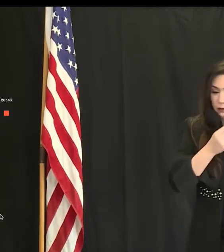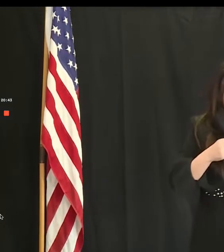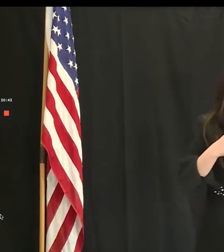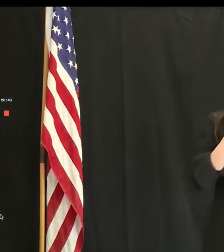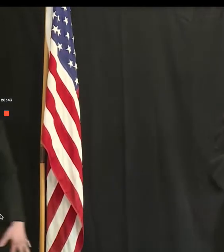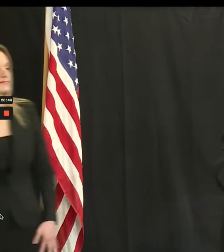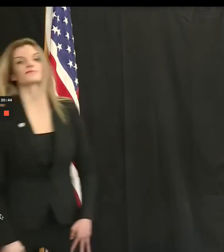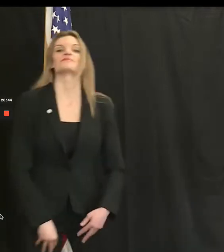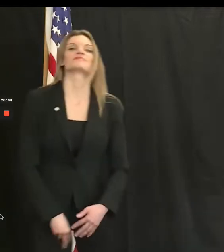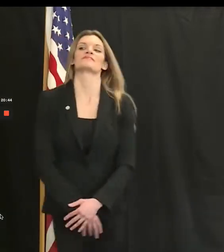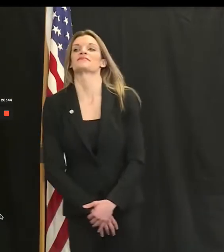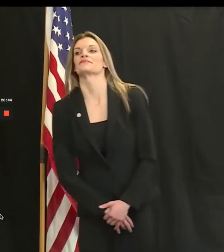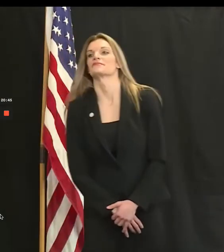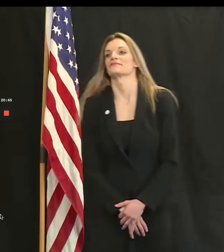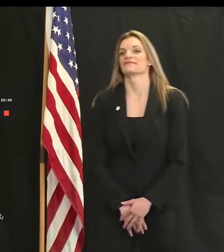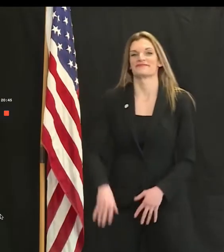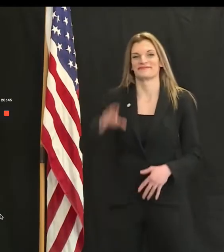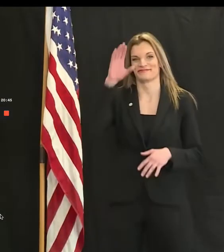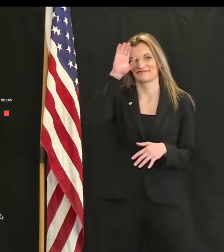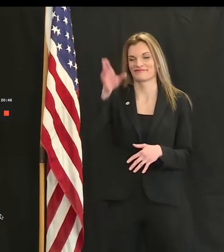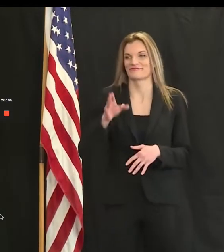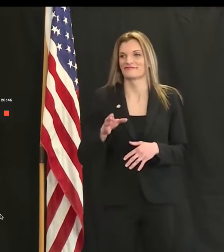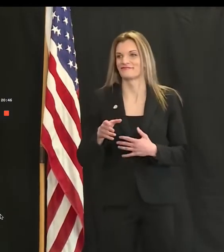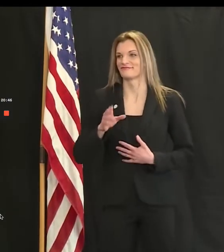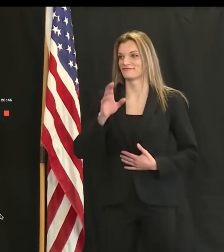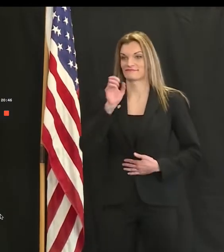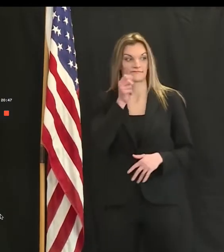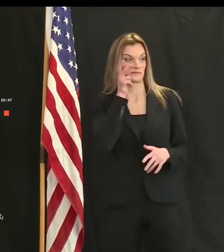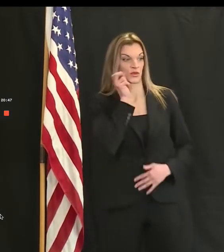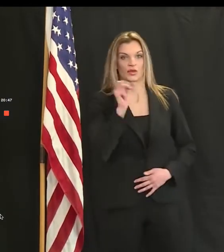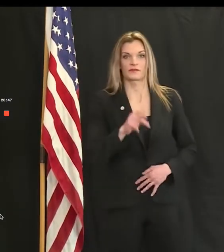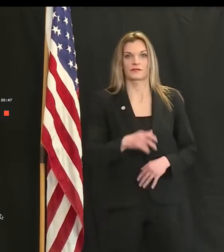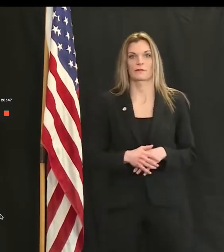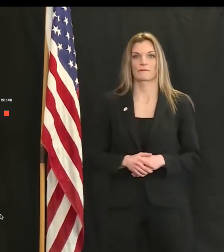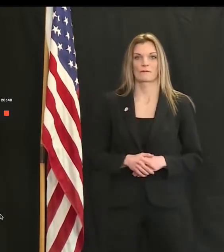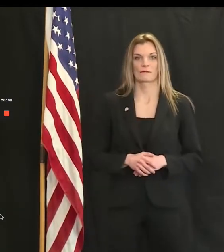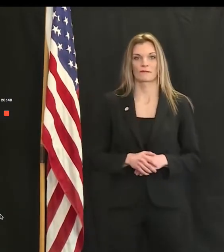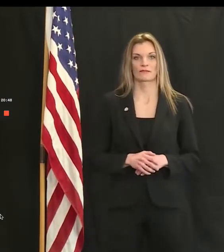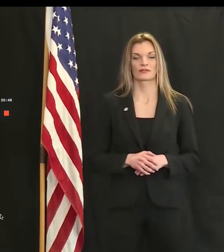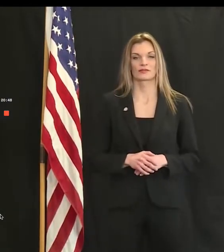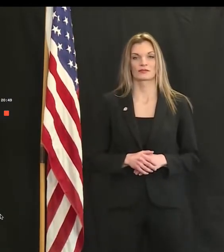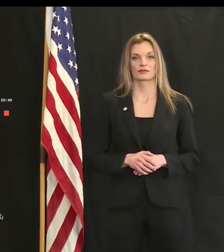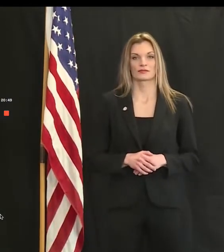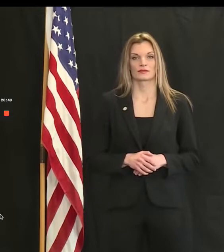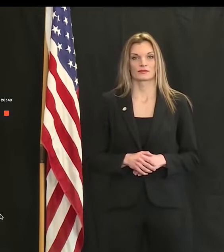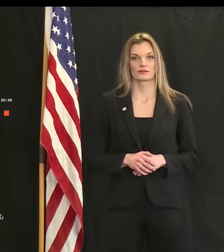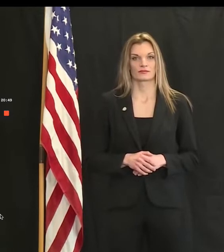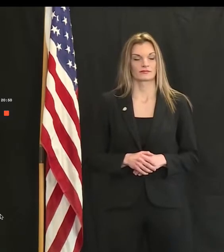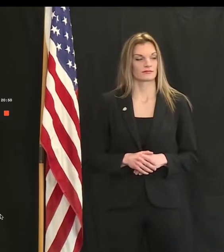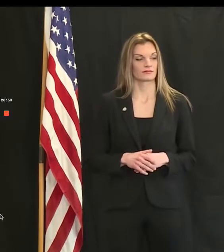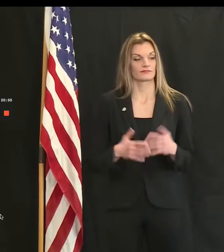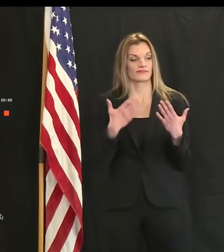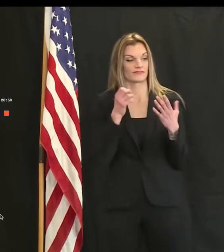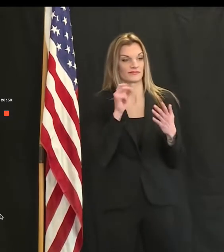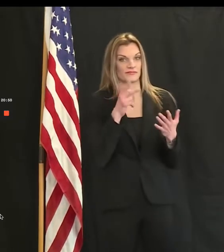Hi, can you hear me? Can you hear? I can hear. Yes. Okay, hi, thank you for taking my question.